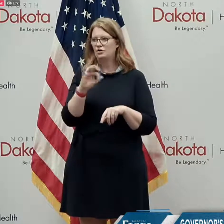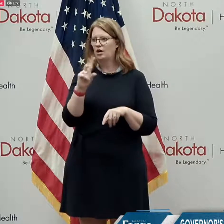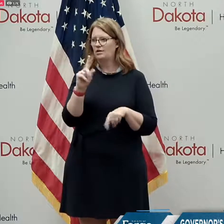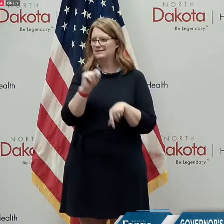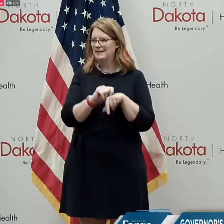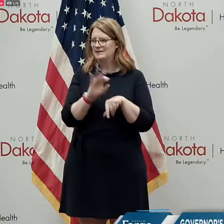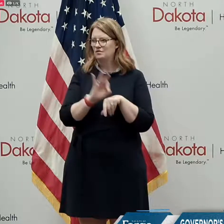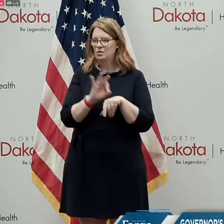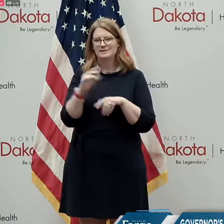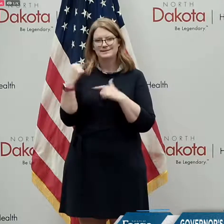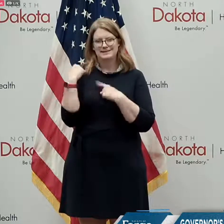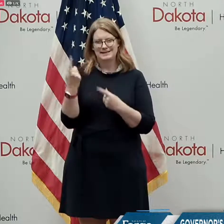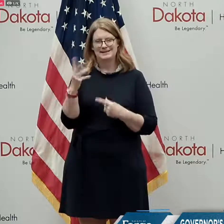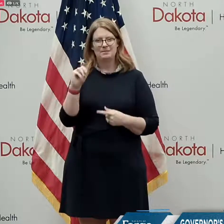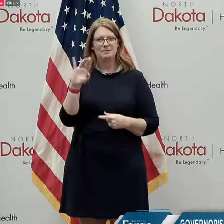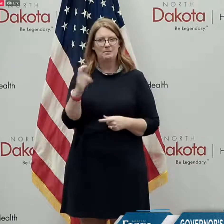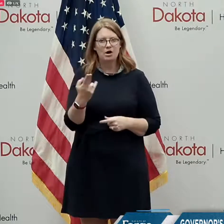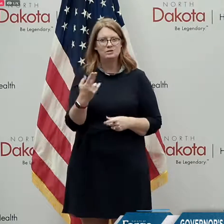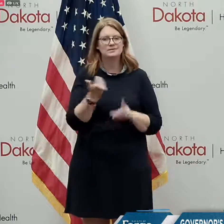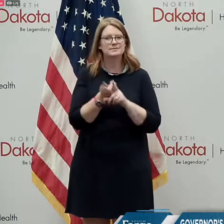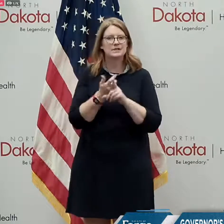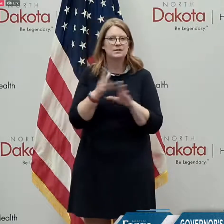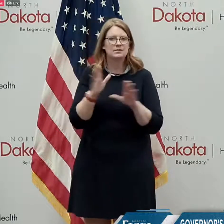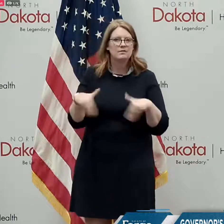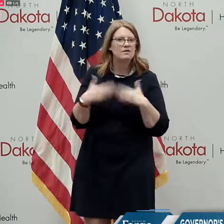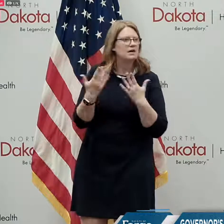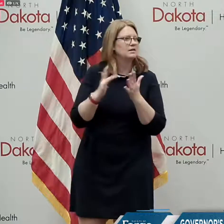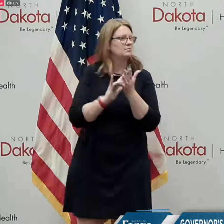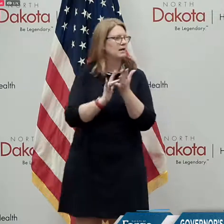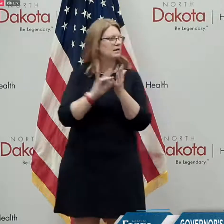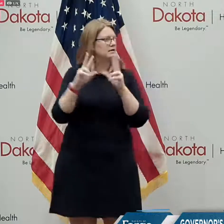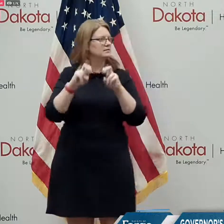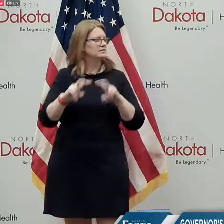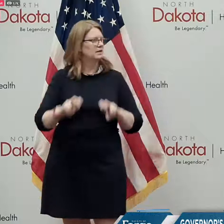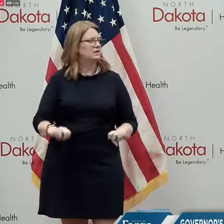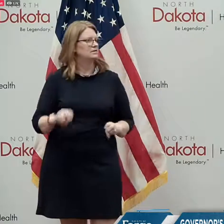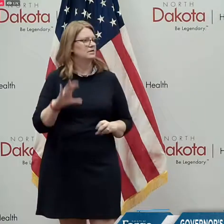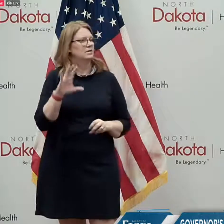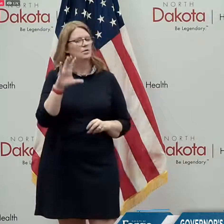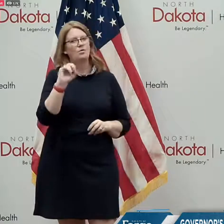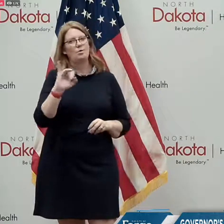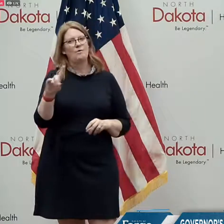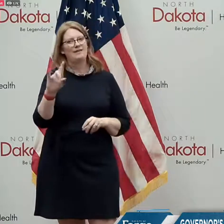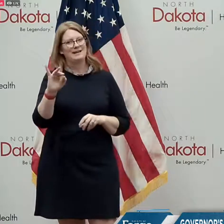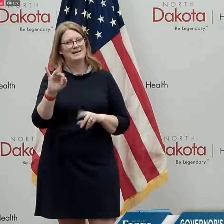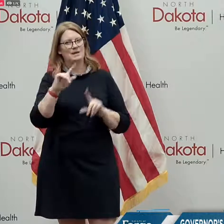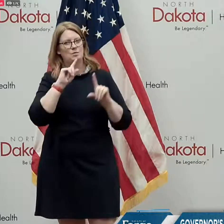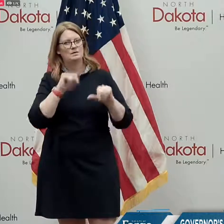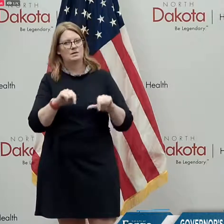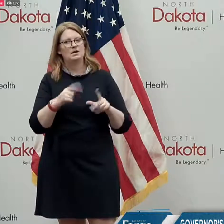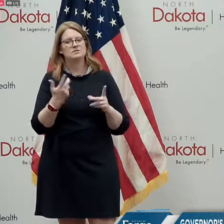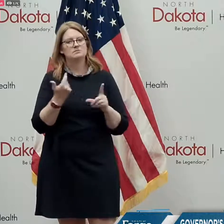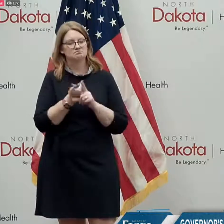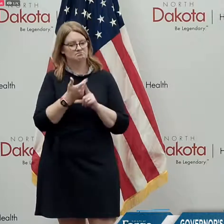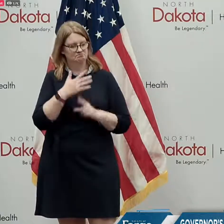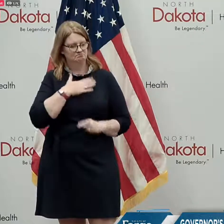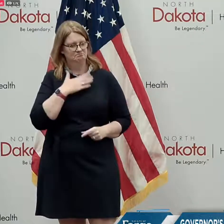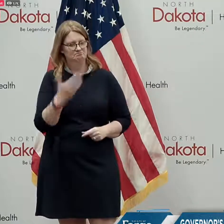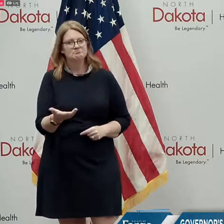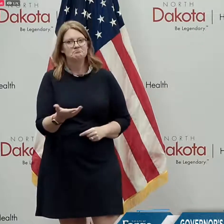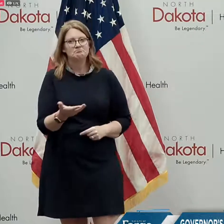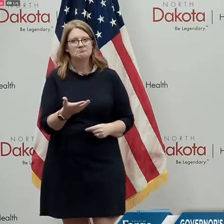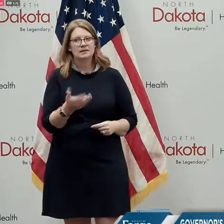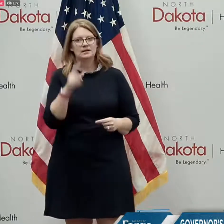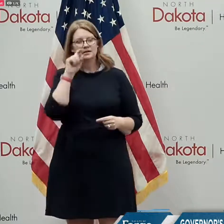March, he's been providing strategic medical analysis for our COVID-19 response efforts, and then he stepped up to fill